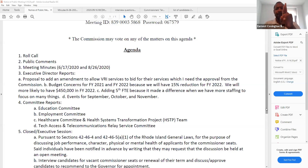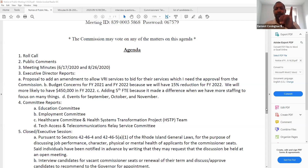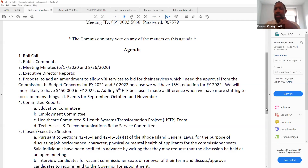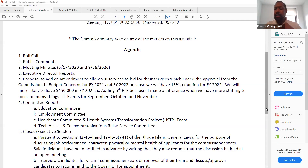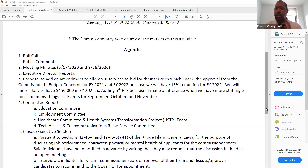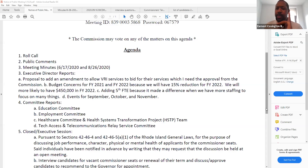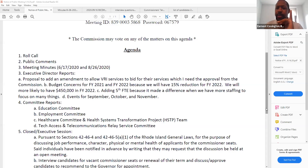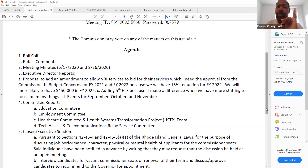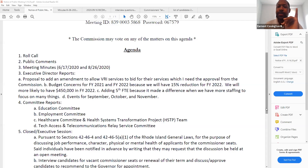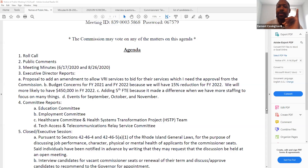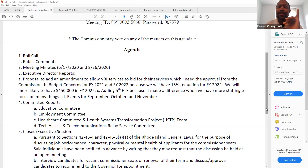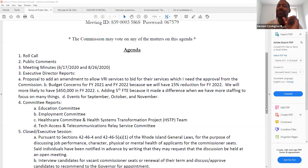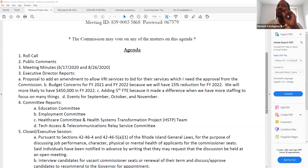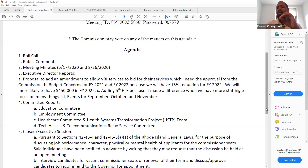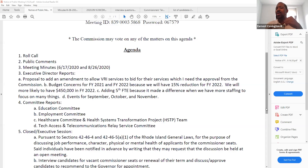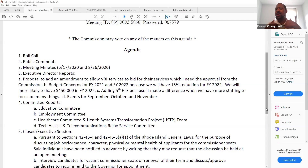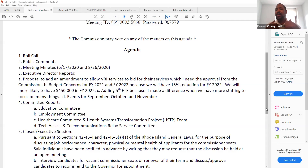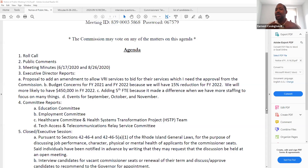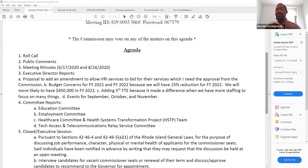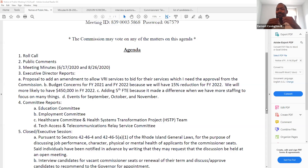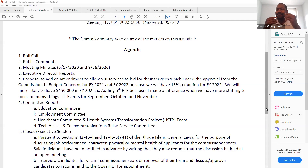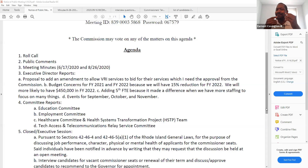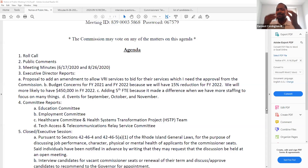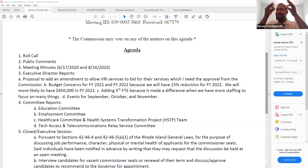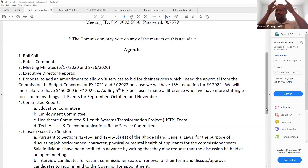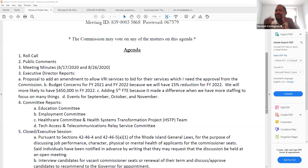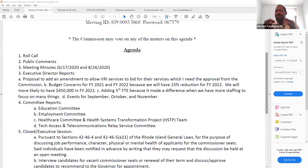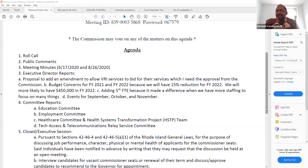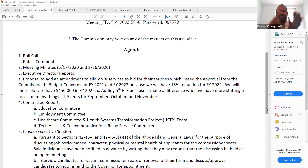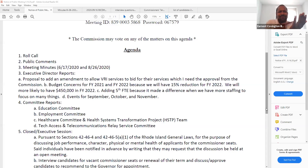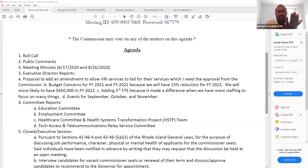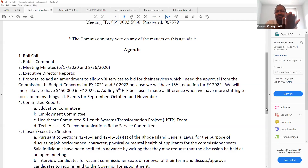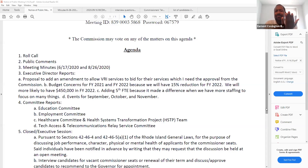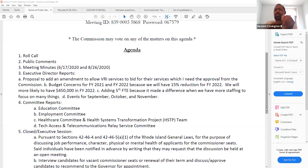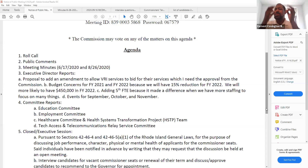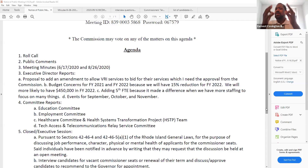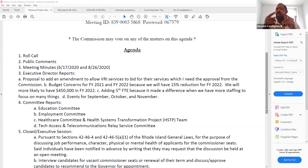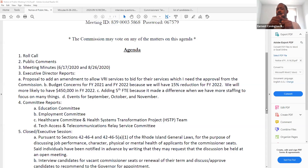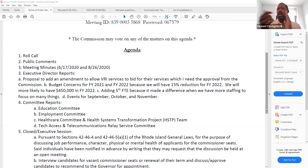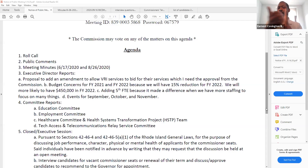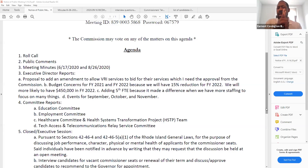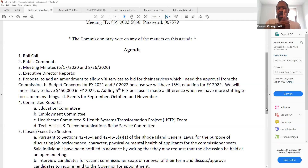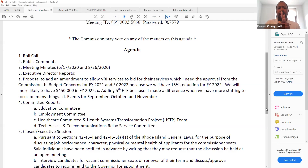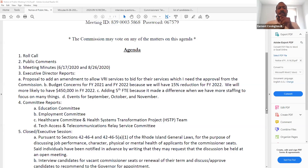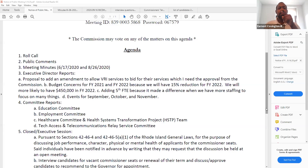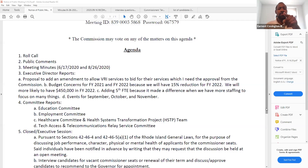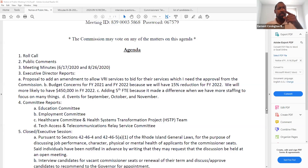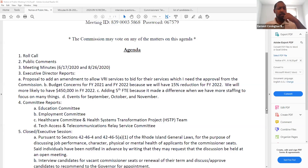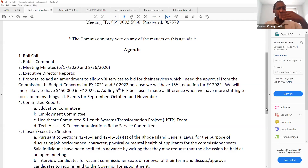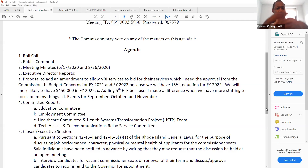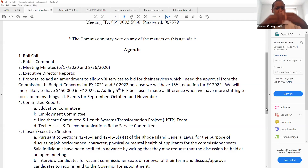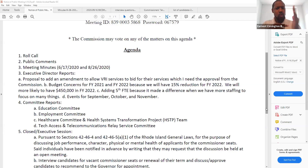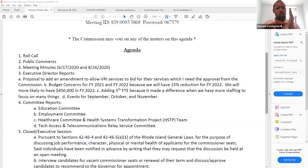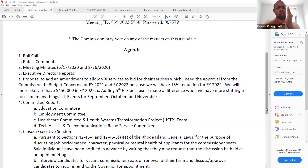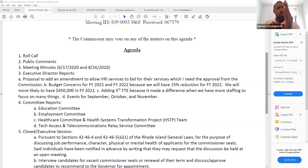agencies calling me saying they want VRI interpreters. So I made the decision to start to